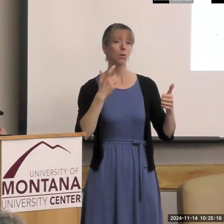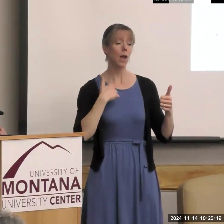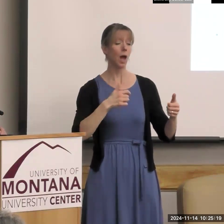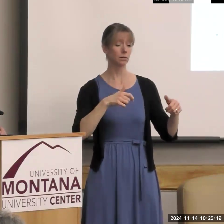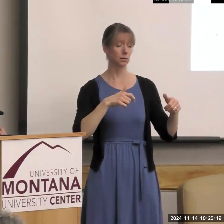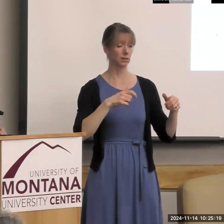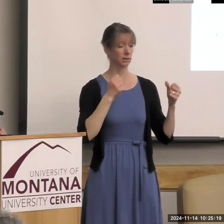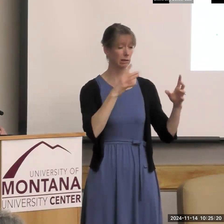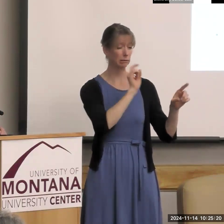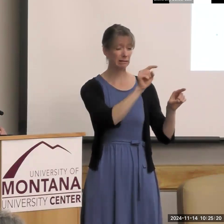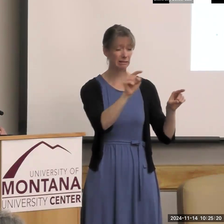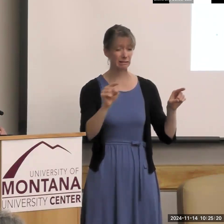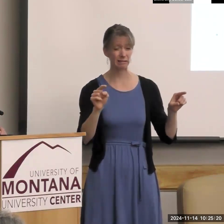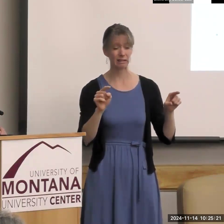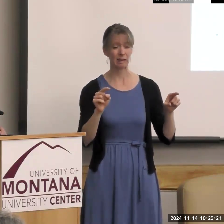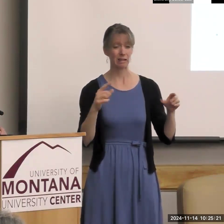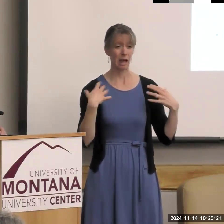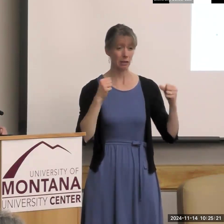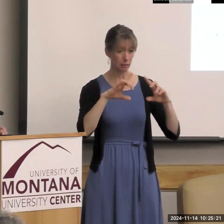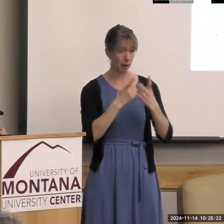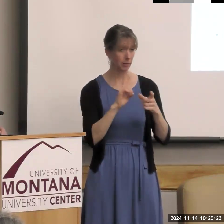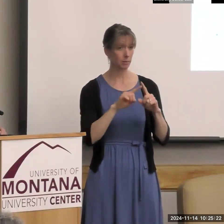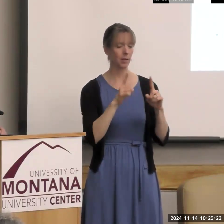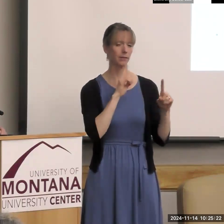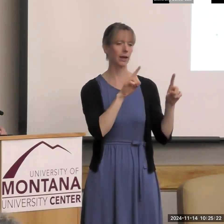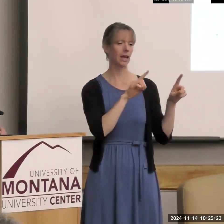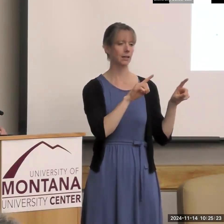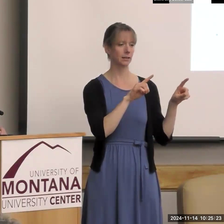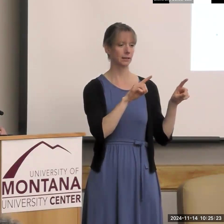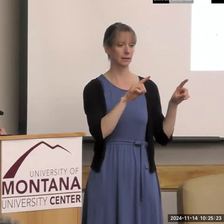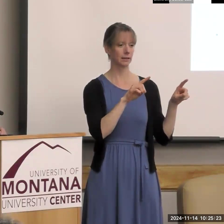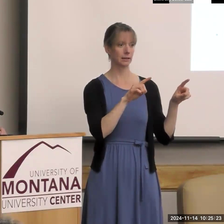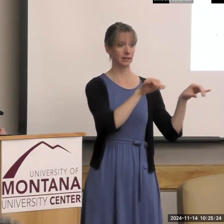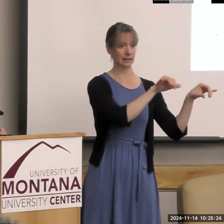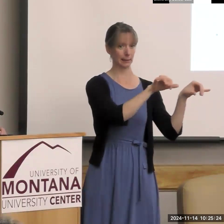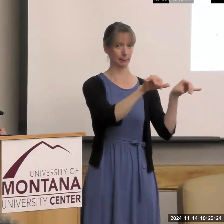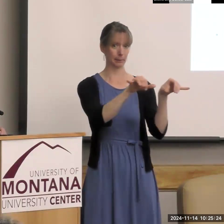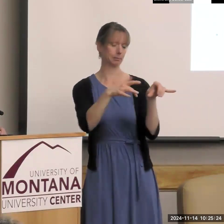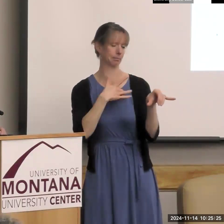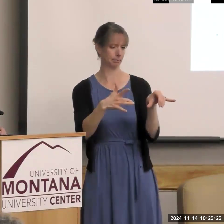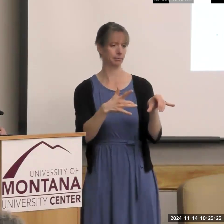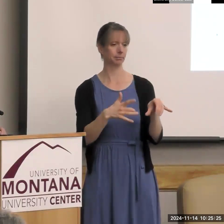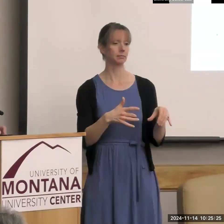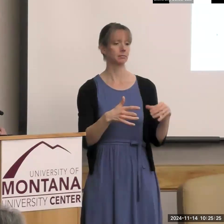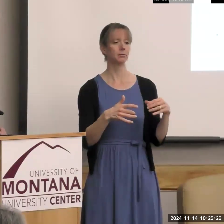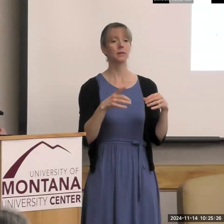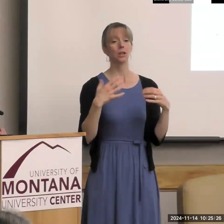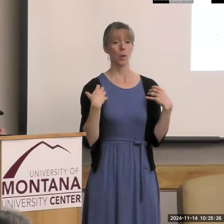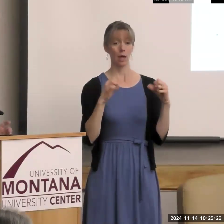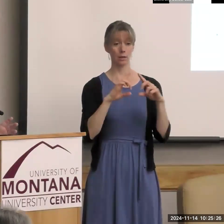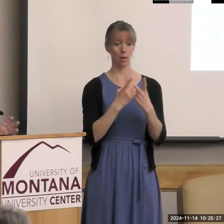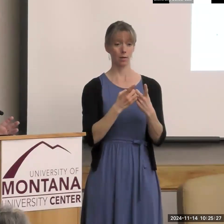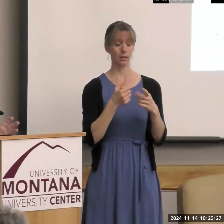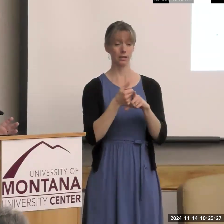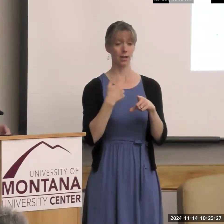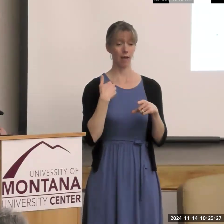different health departments, there are some striking similarities across health departments. Typically, a health department will at the very least have an